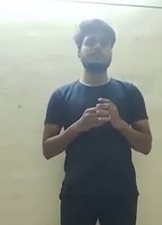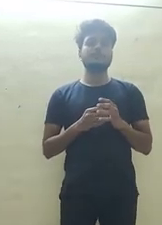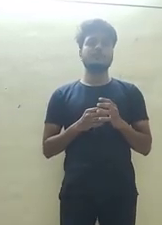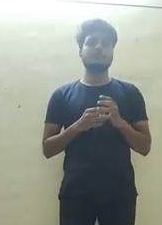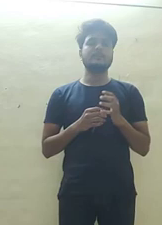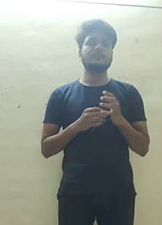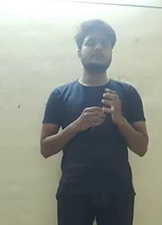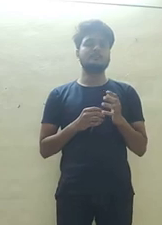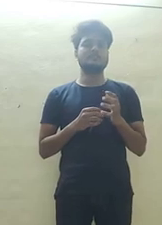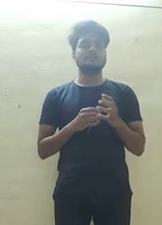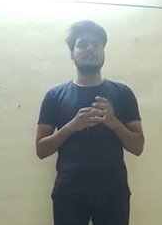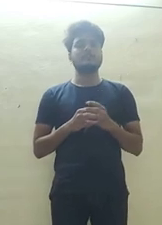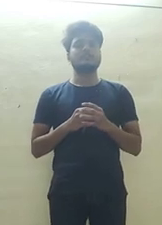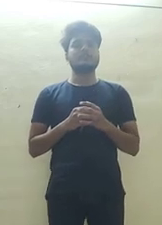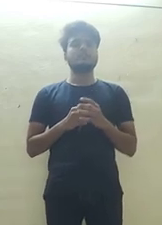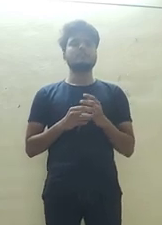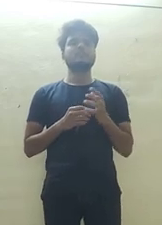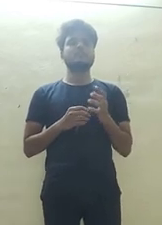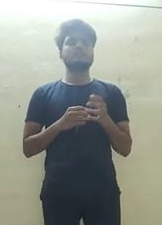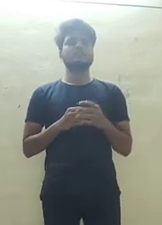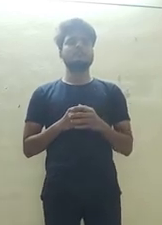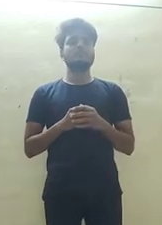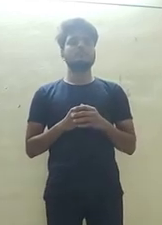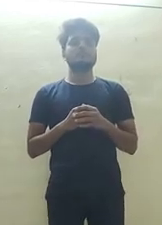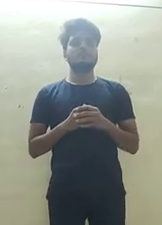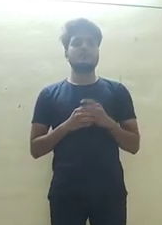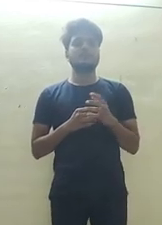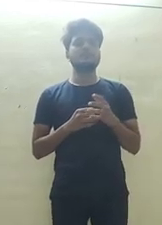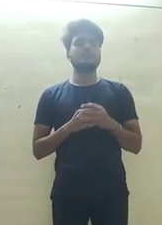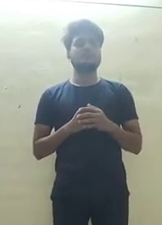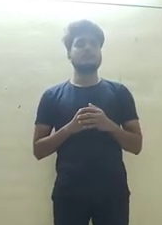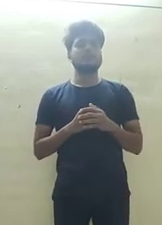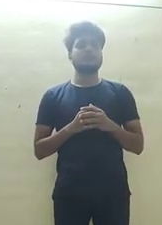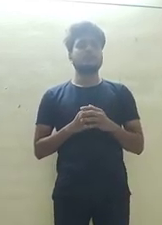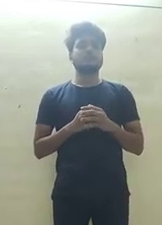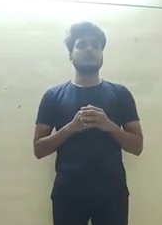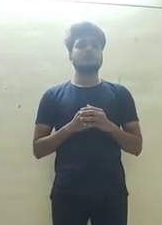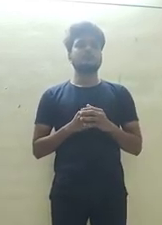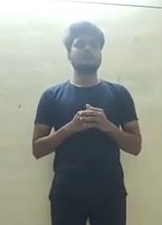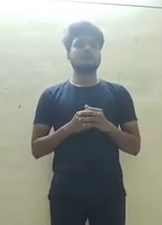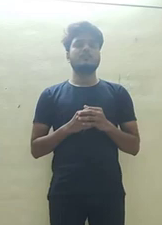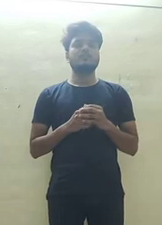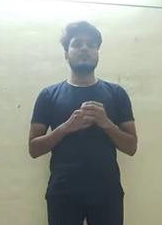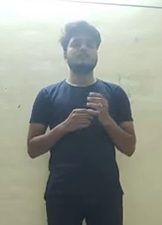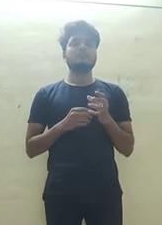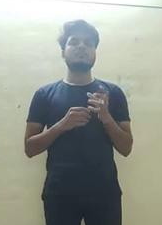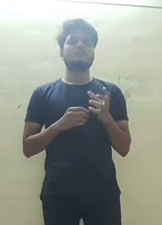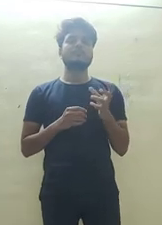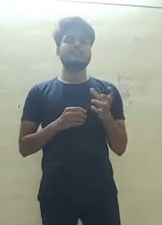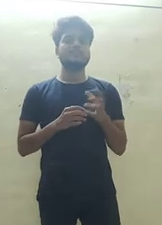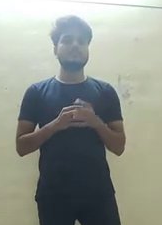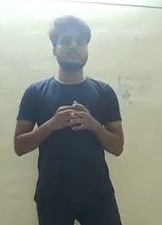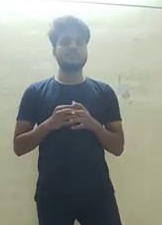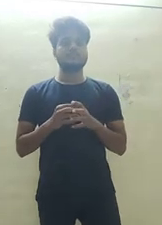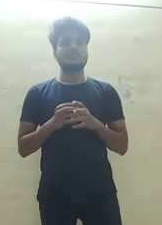is data structures. So this is my first video in this topic. So we will see first what are the data structures.